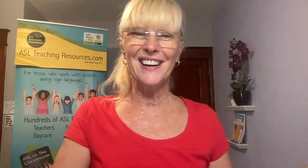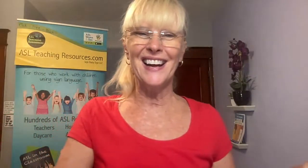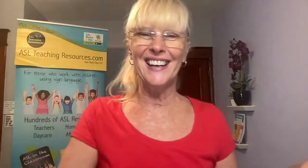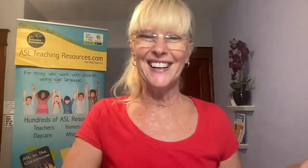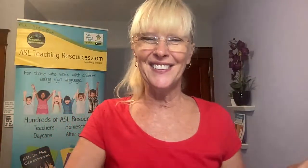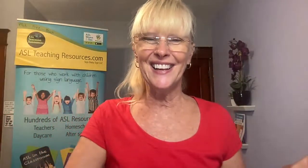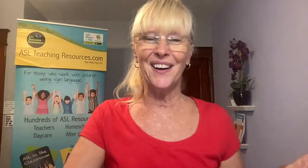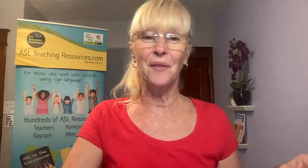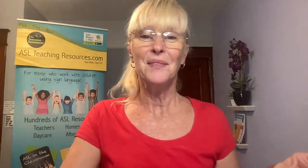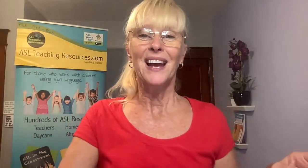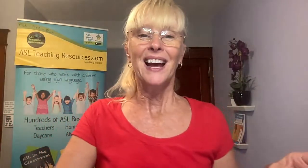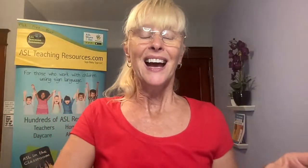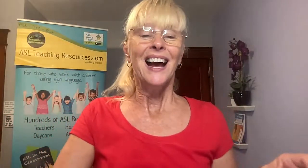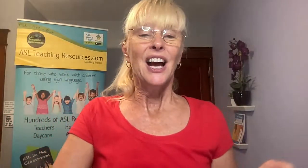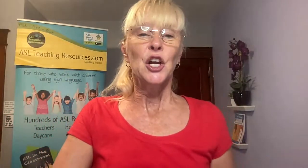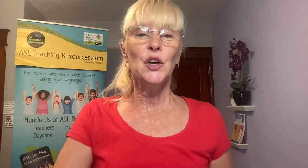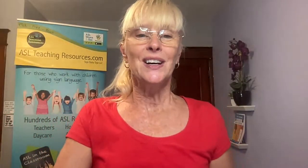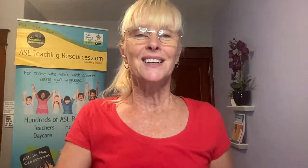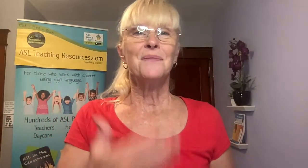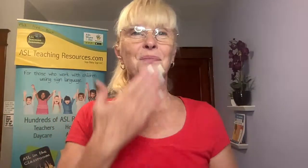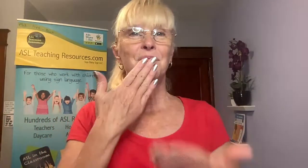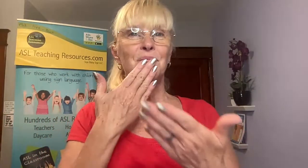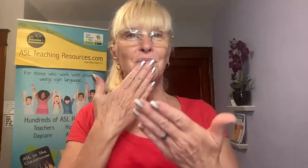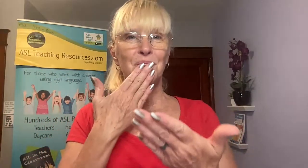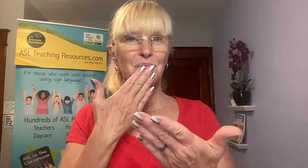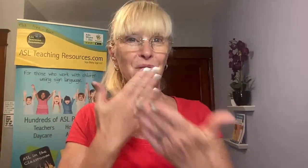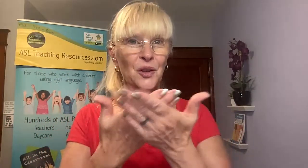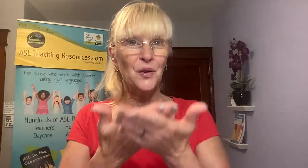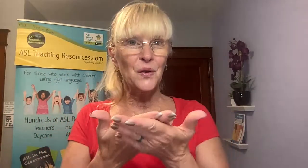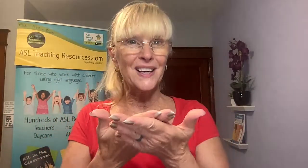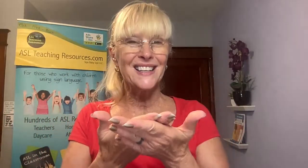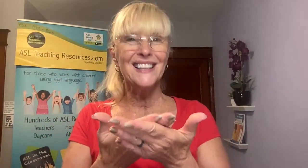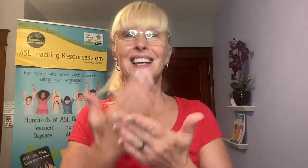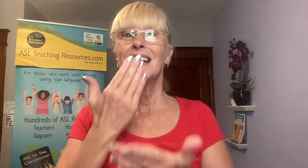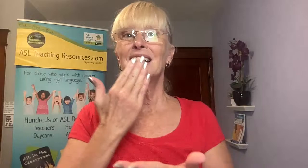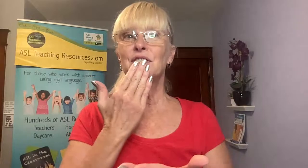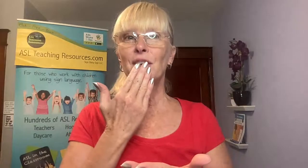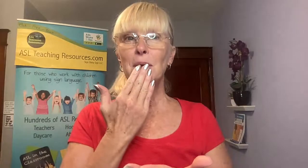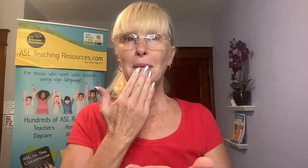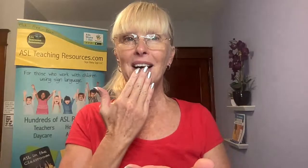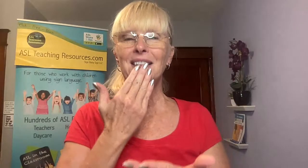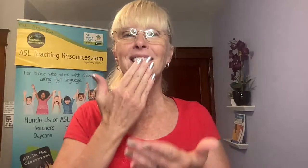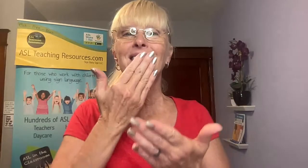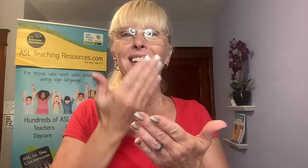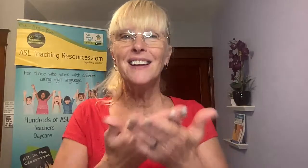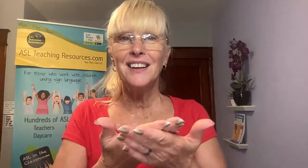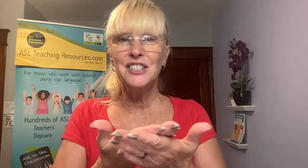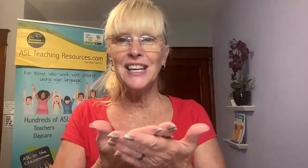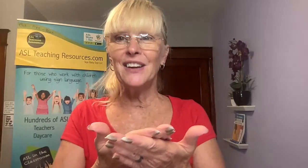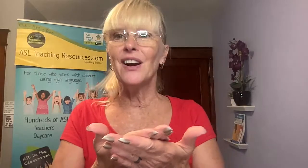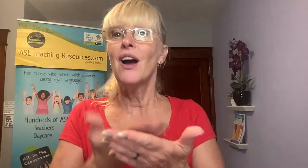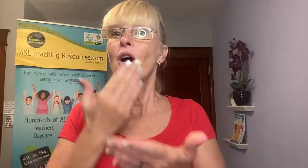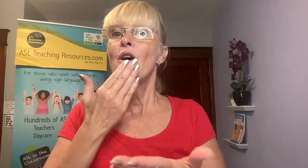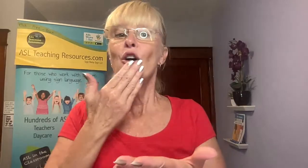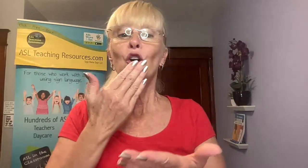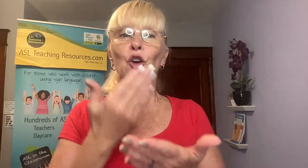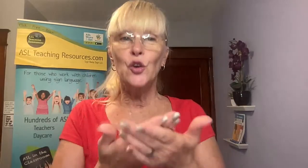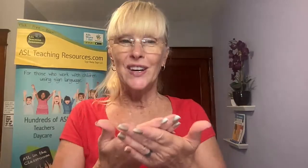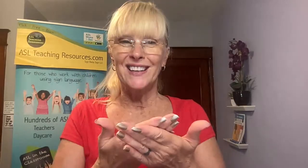right, here we go. Good. Good. It's from your mouth to here. Good.